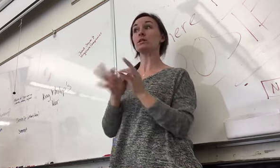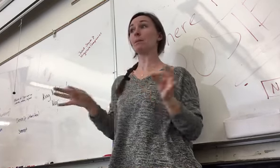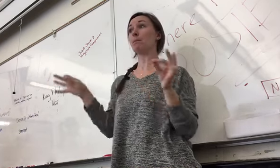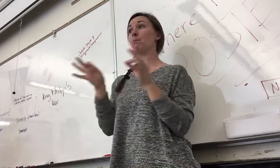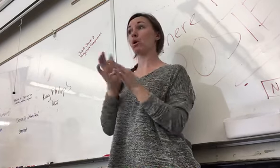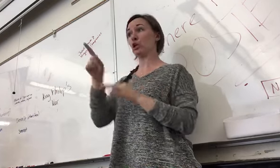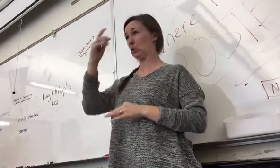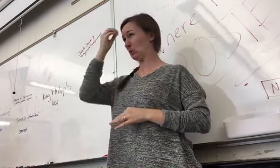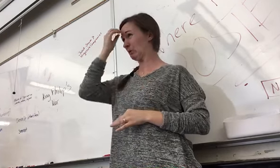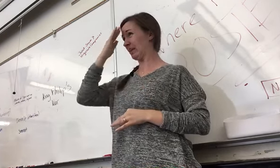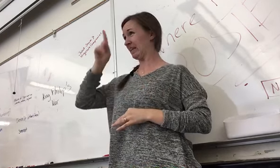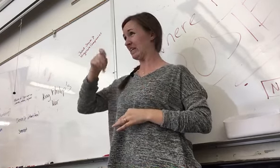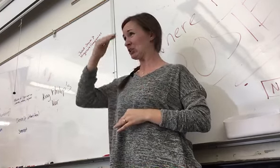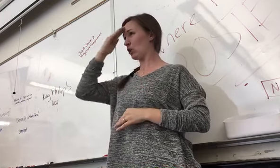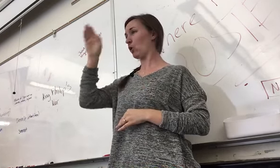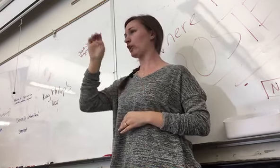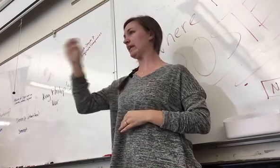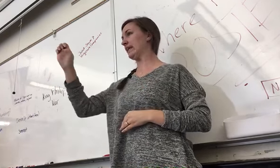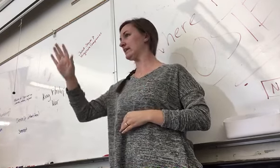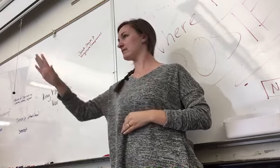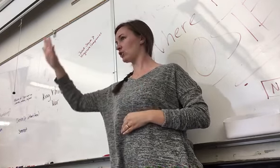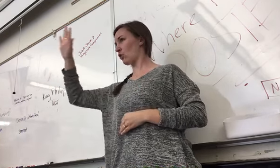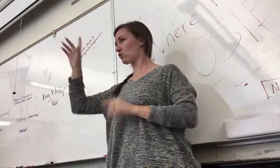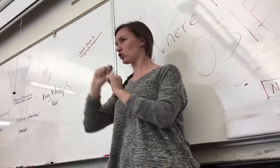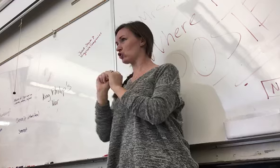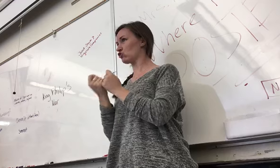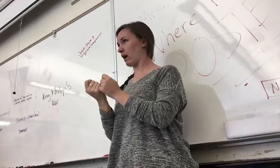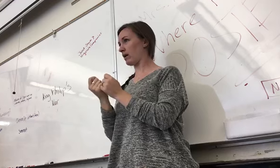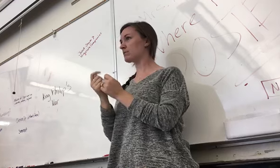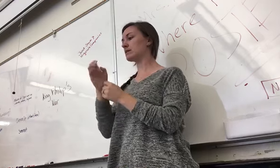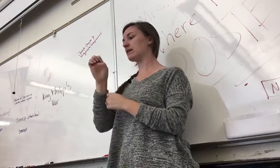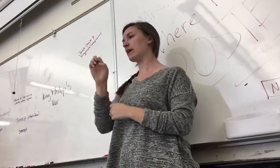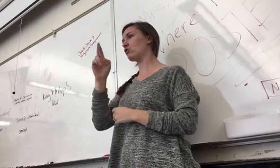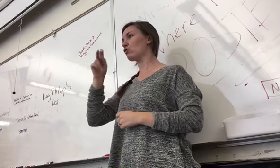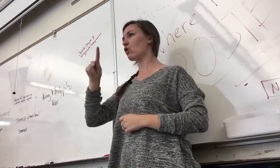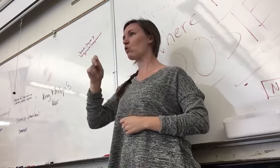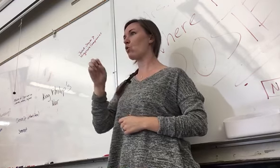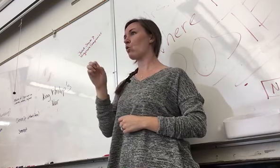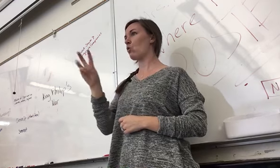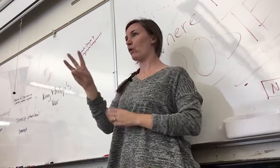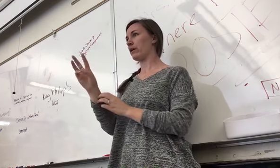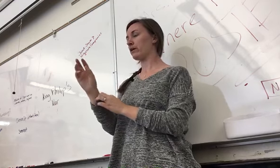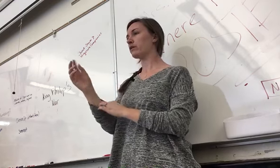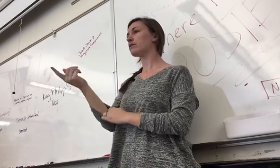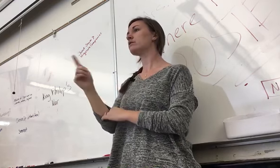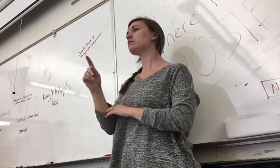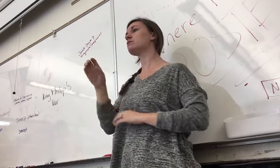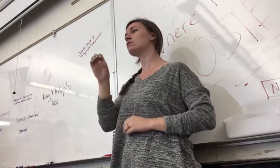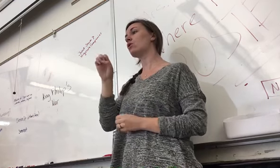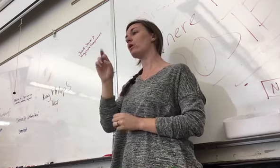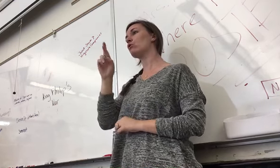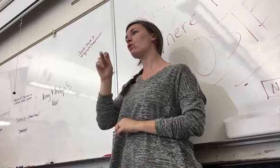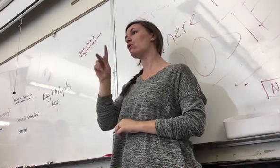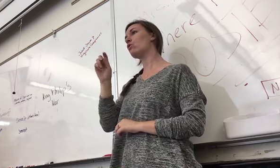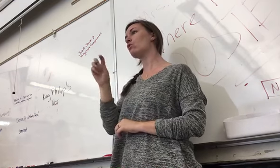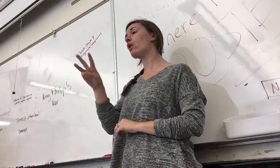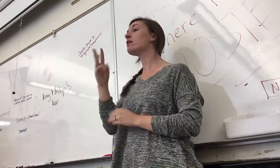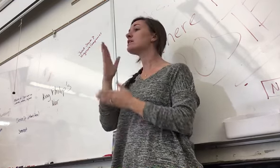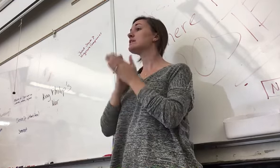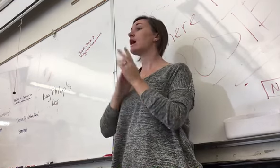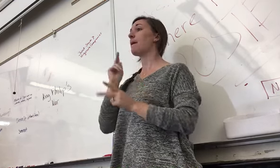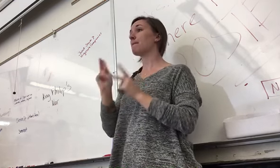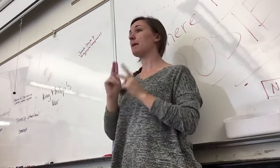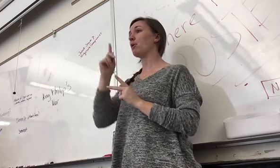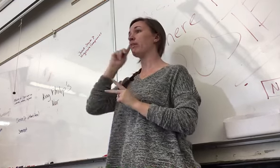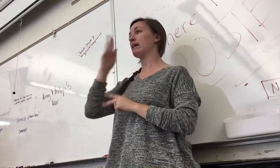that you will need to know are the East Coast tribes, in particular the Iroquois. So important things to know about the Iroquois, and by the way, some people find it helpful